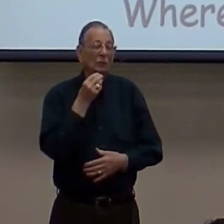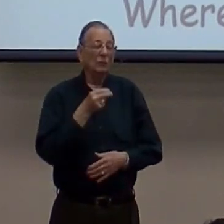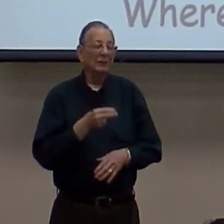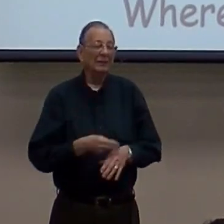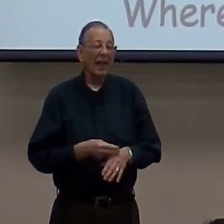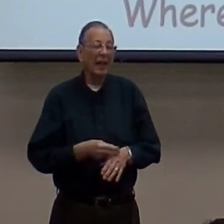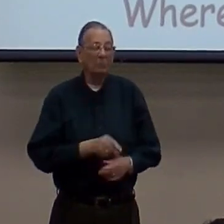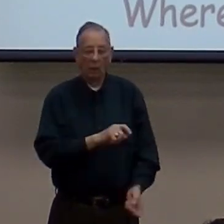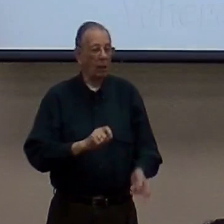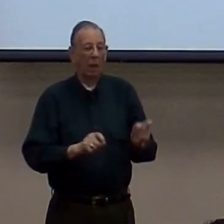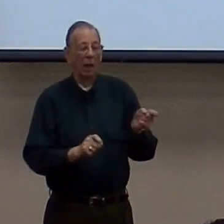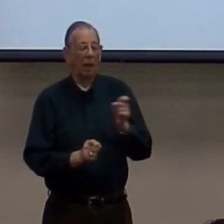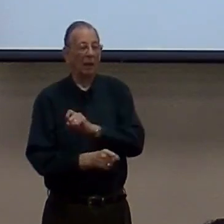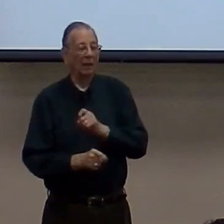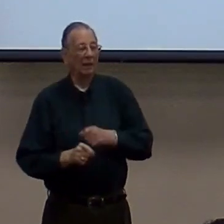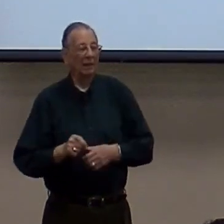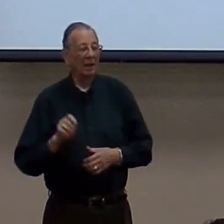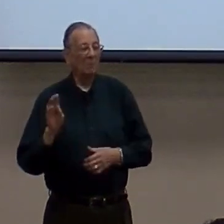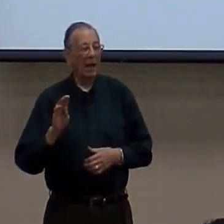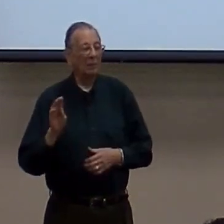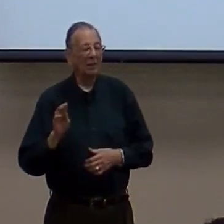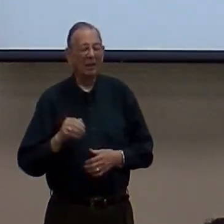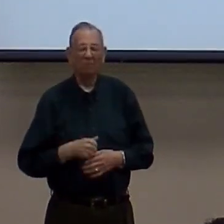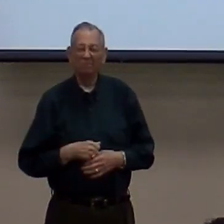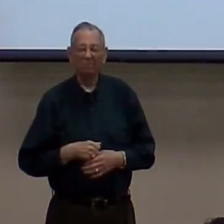names. Now they are